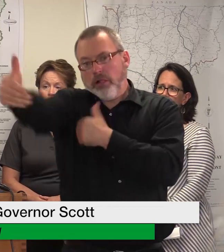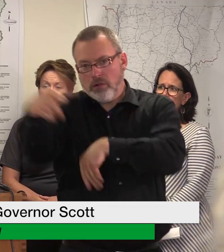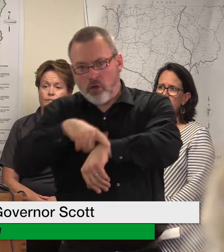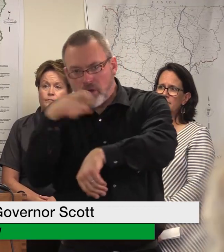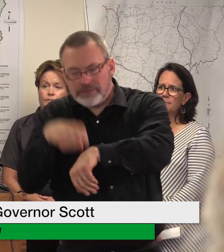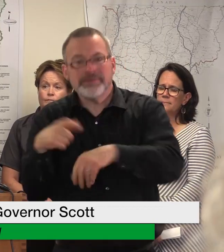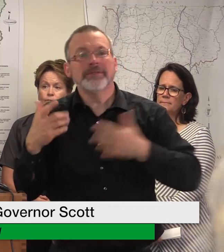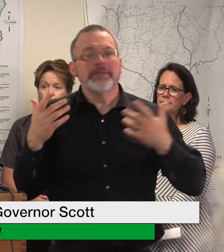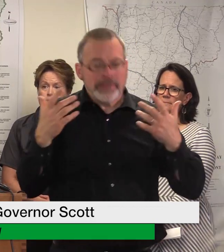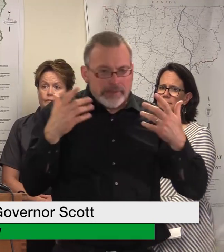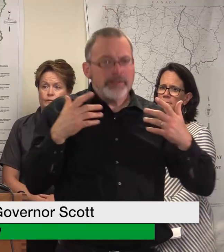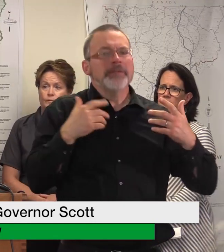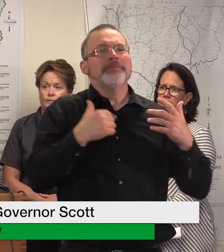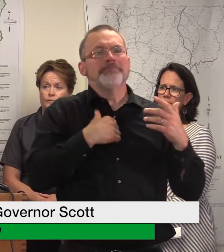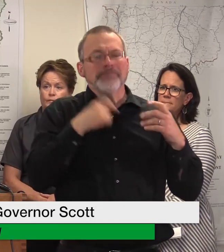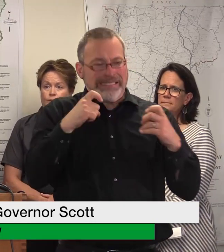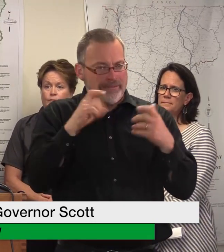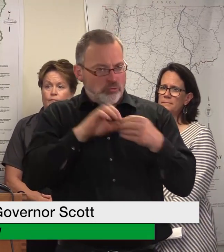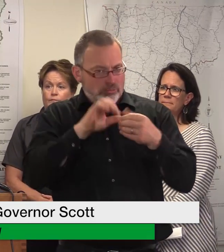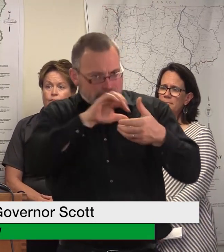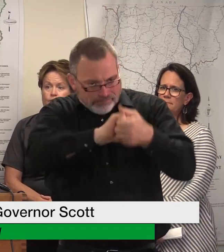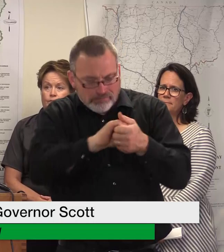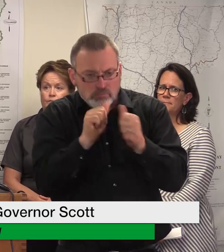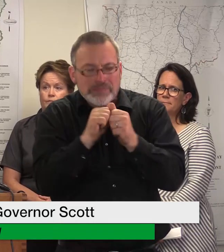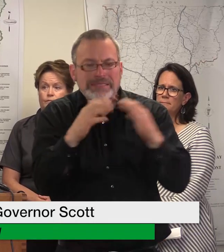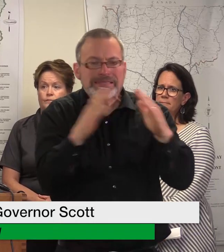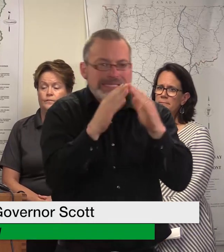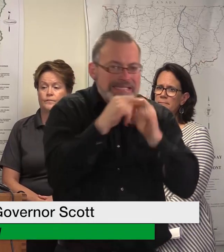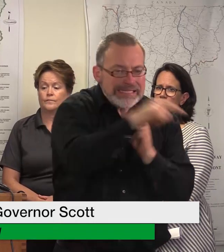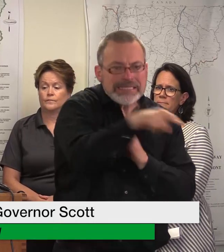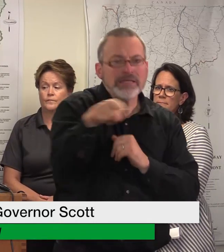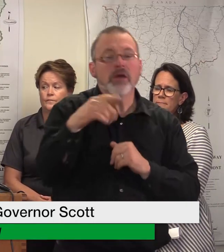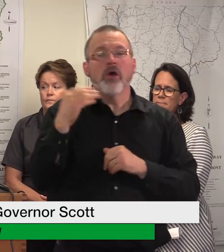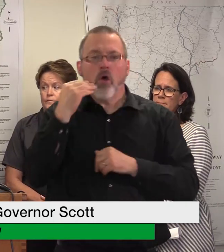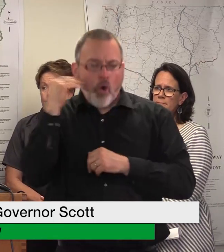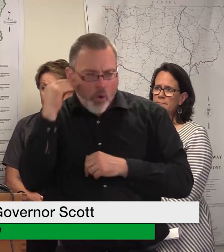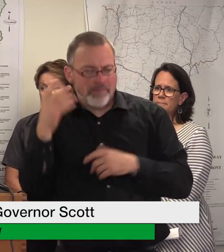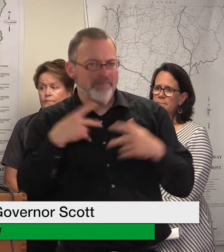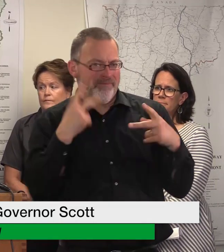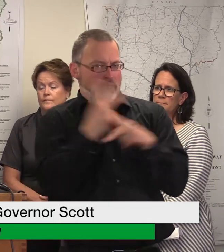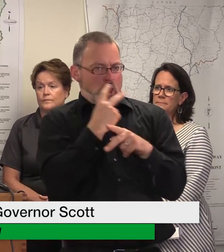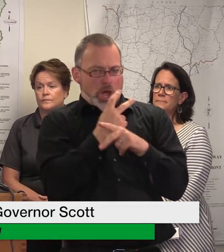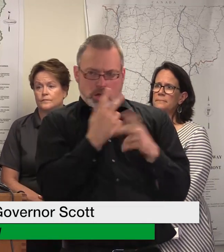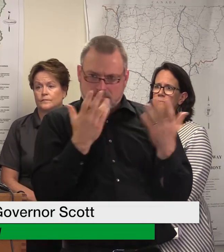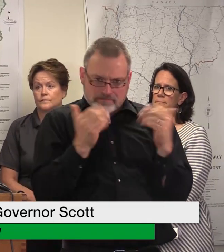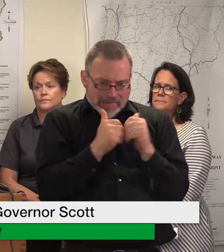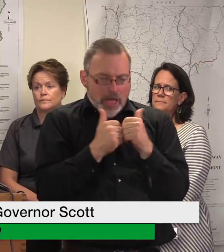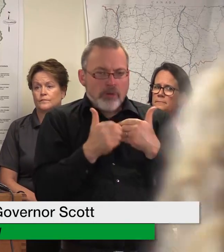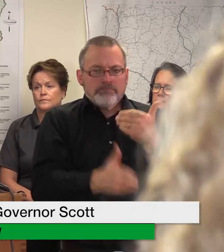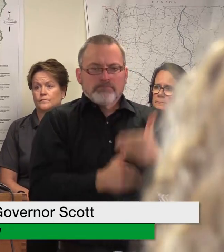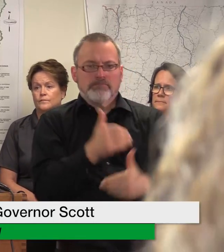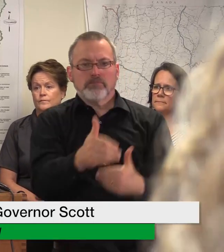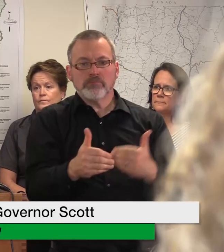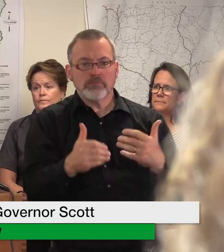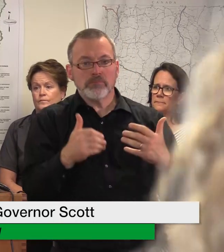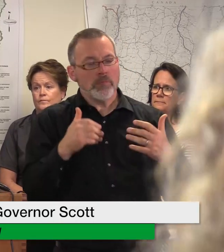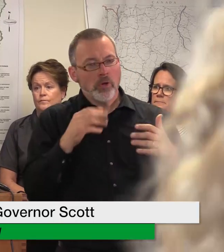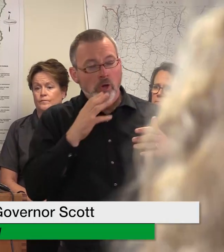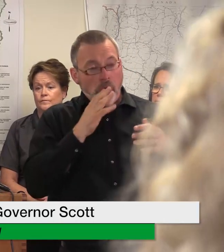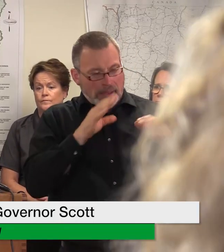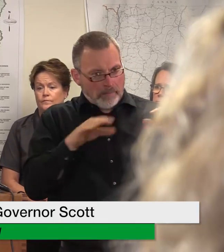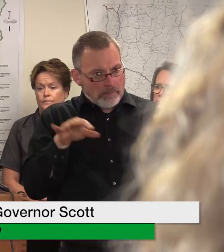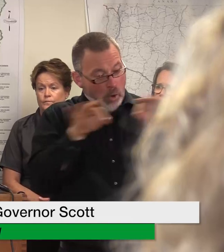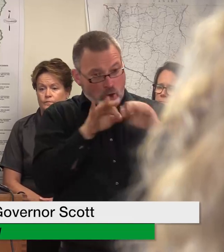municipalities and local officials to determine what's best. Again, life and safety first, making sure that we protect